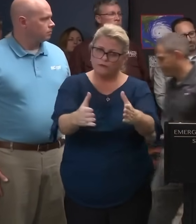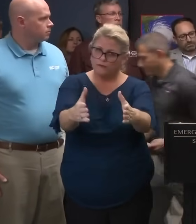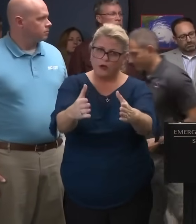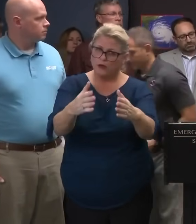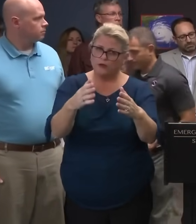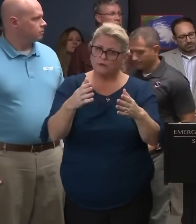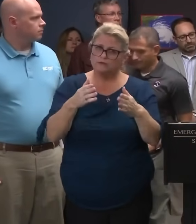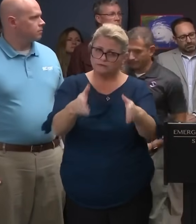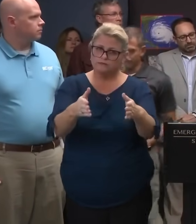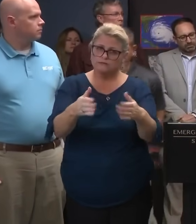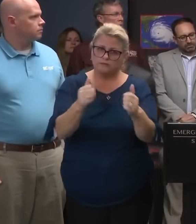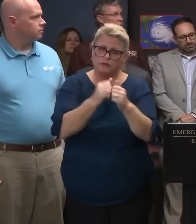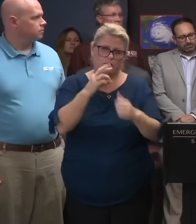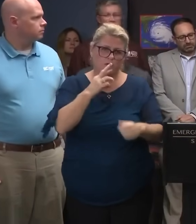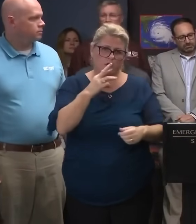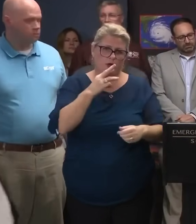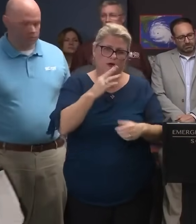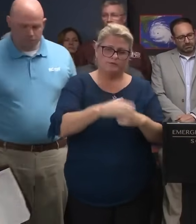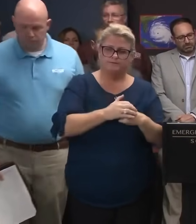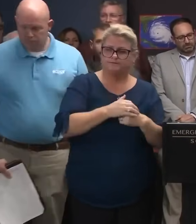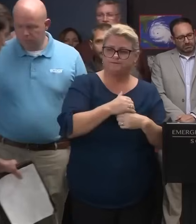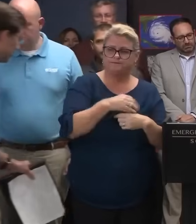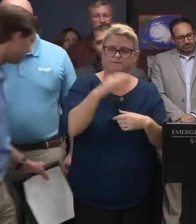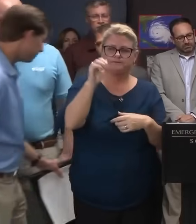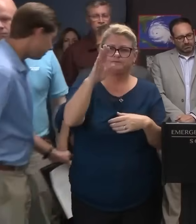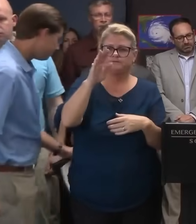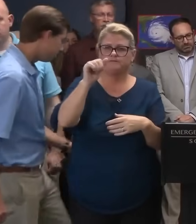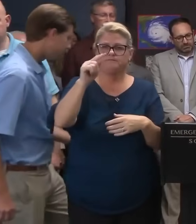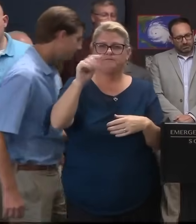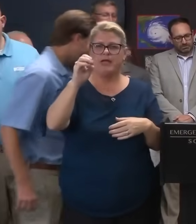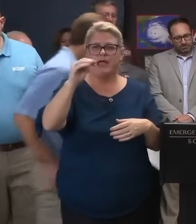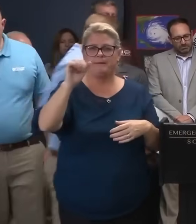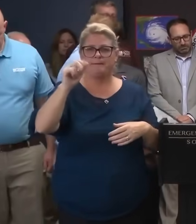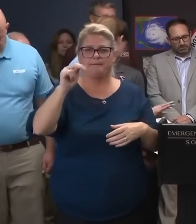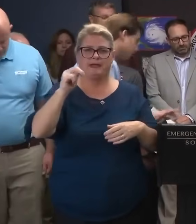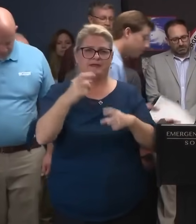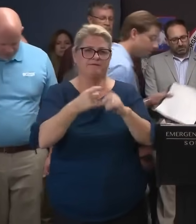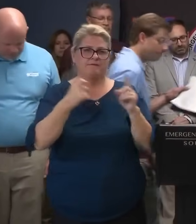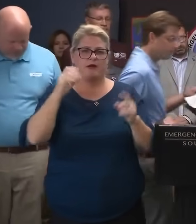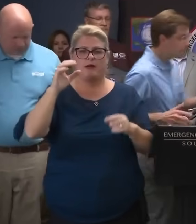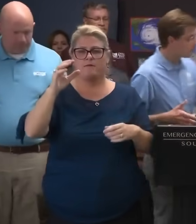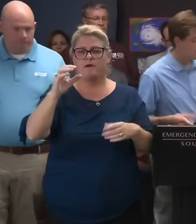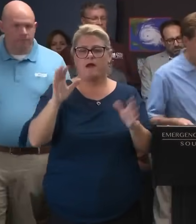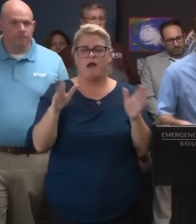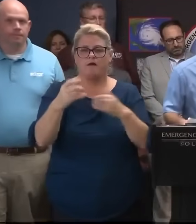you. Andrew Bateman, Director, Office of Regulatory Staff.